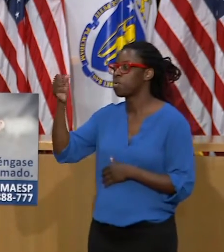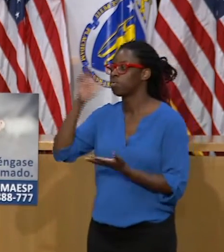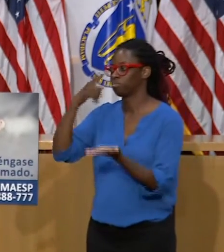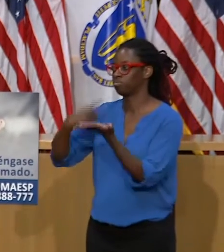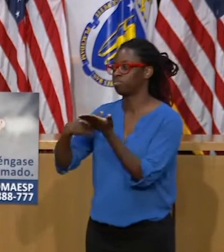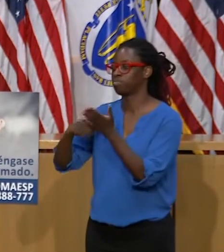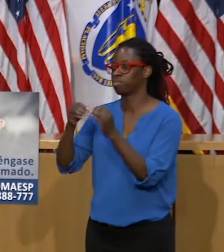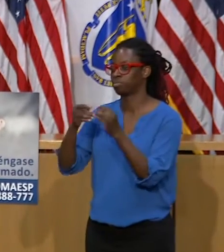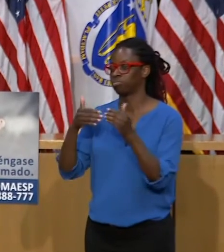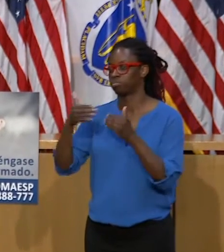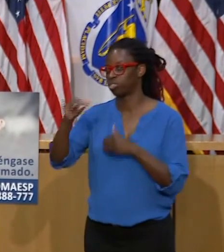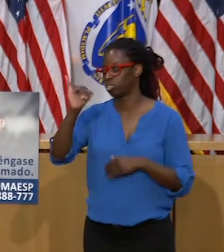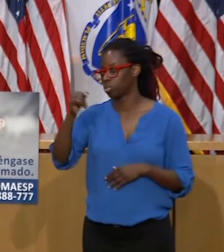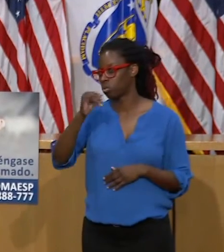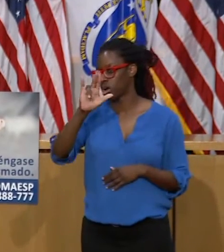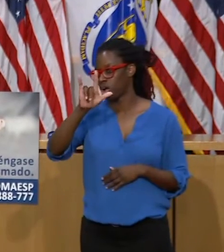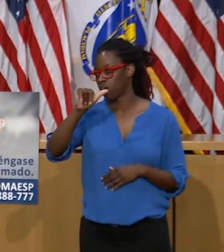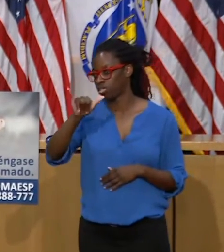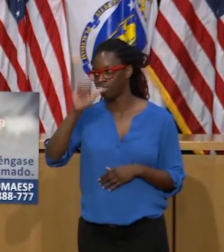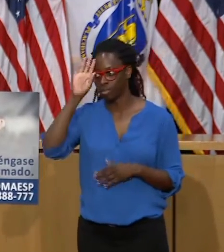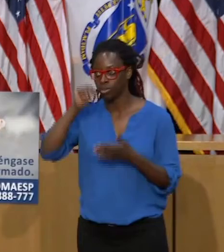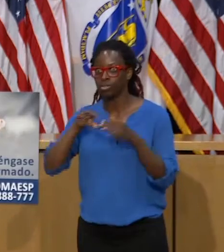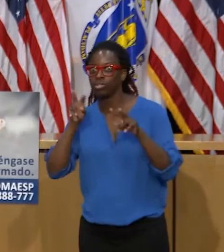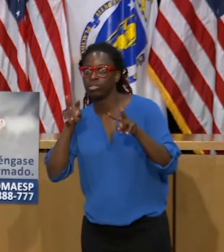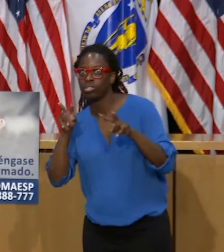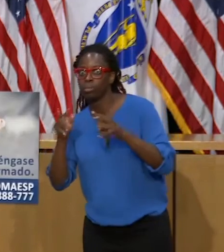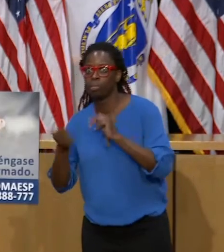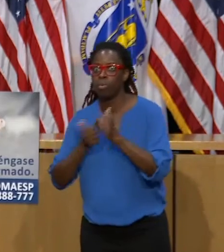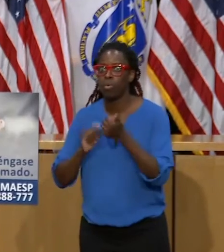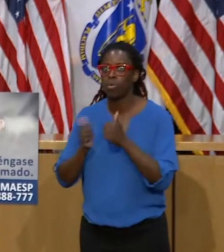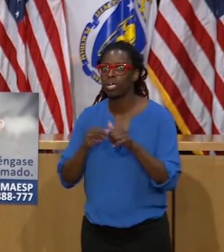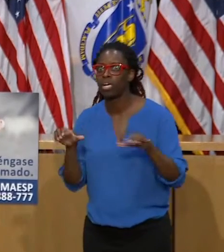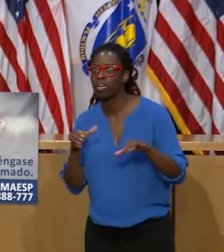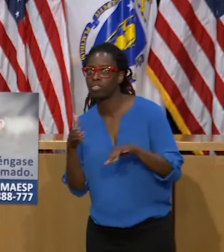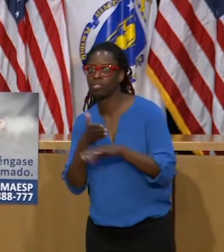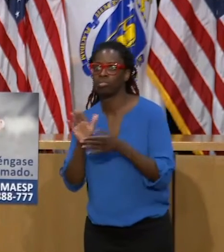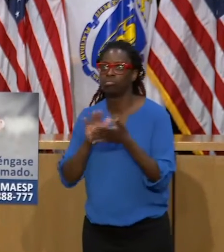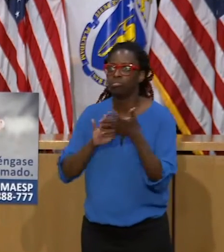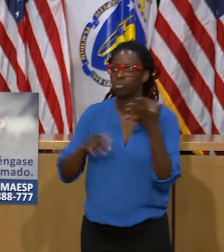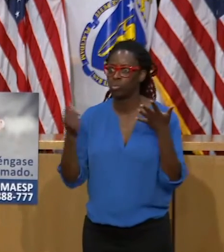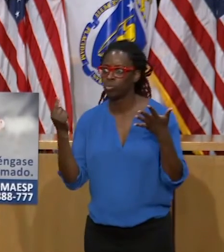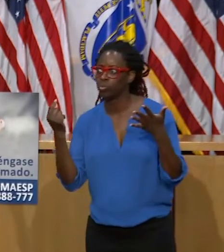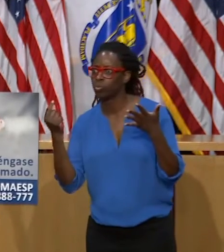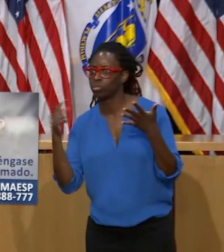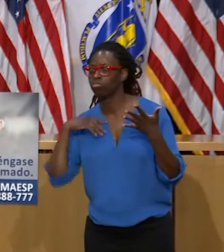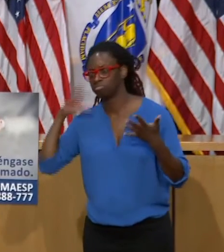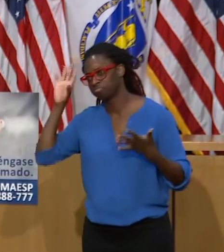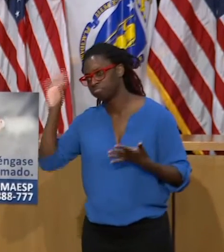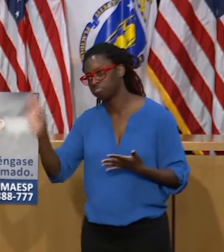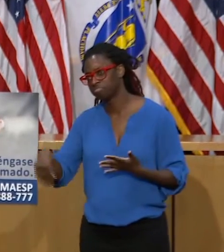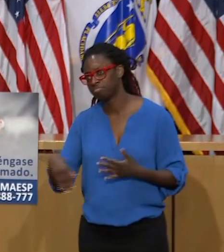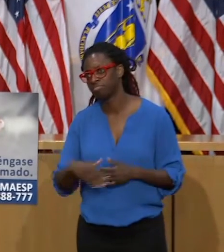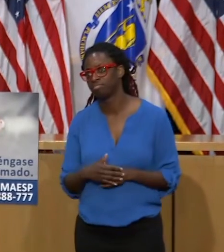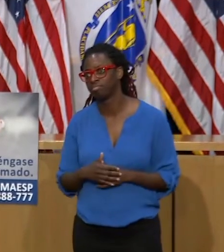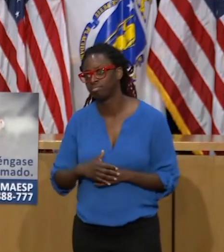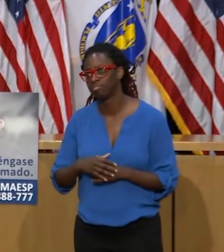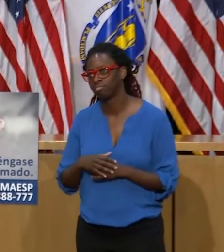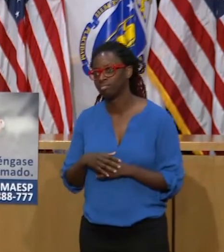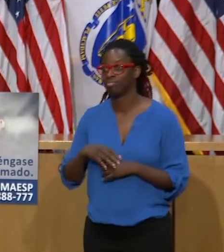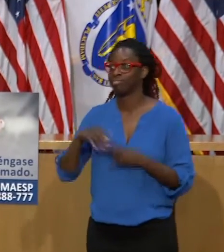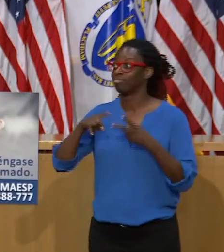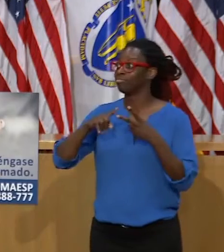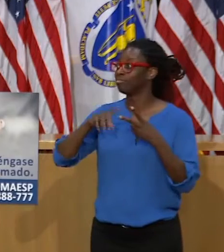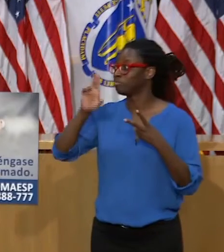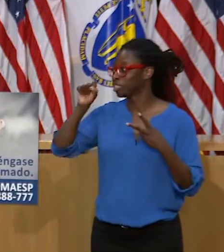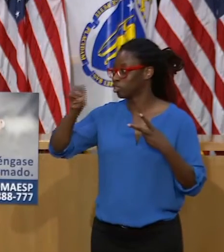are anxious to get back to the playing fields. We also recognize that transportation is a big part of getting kids to and from